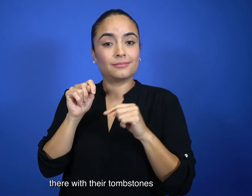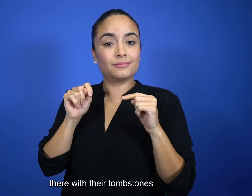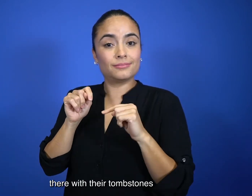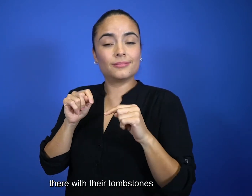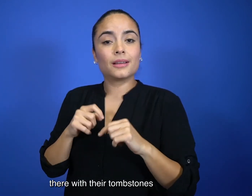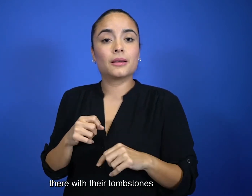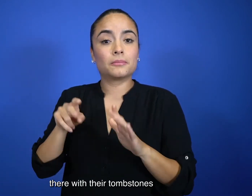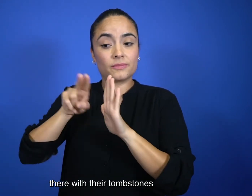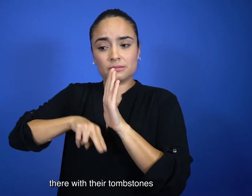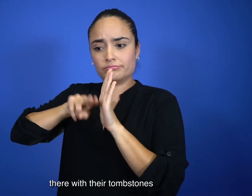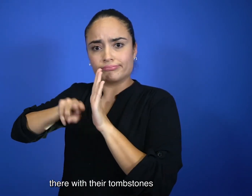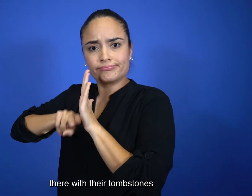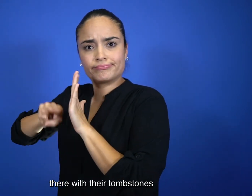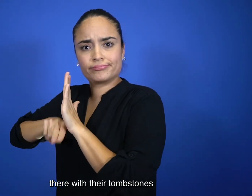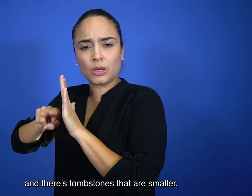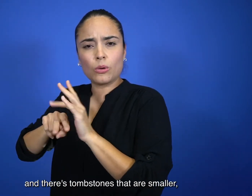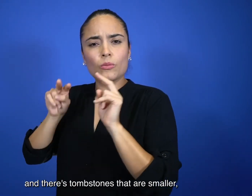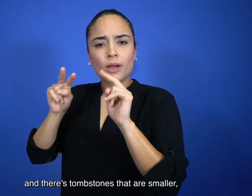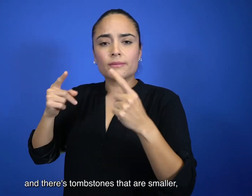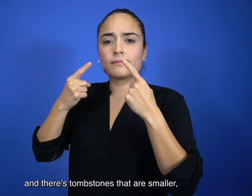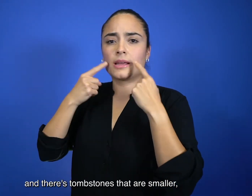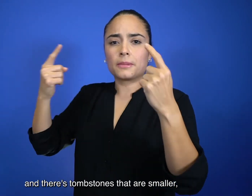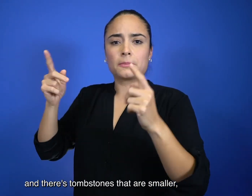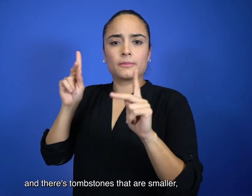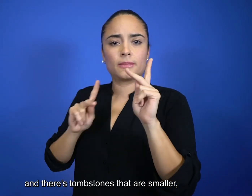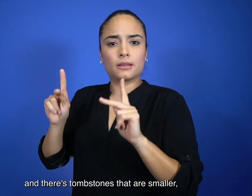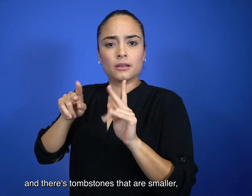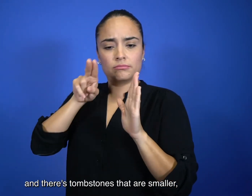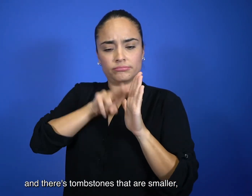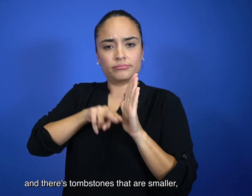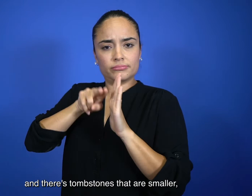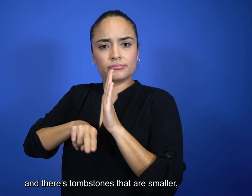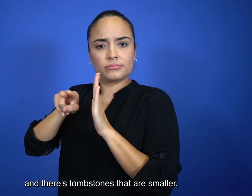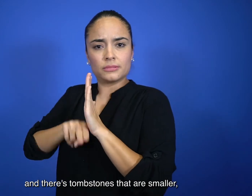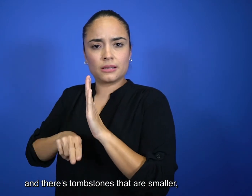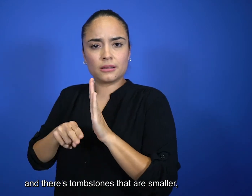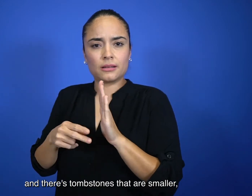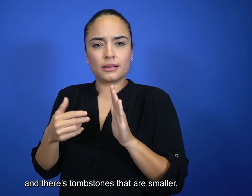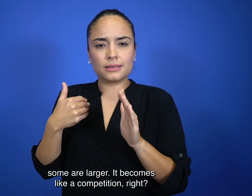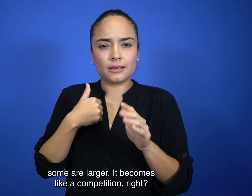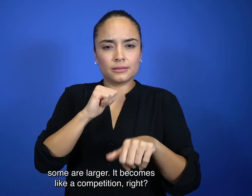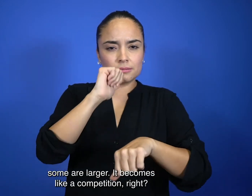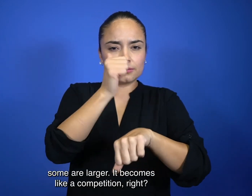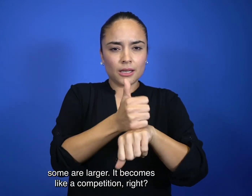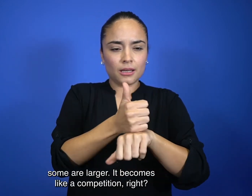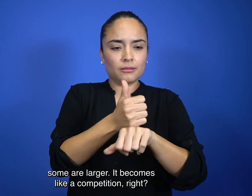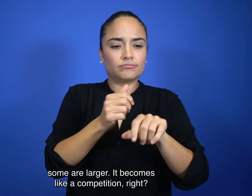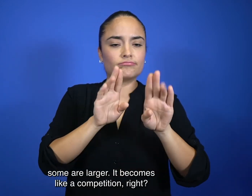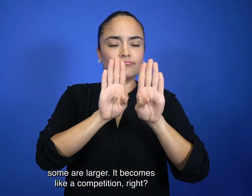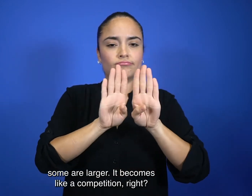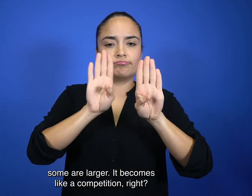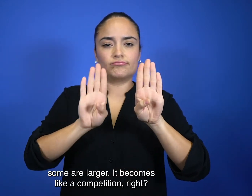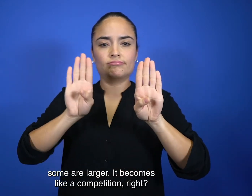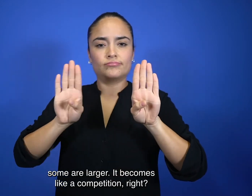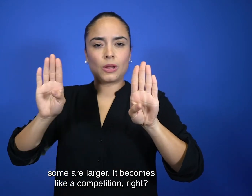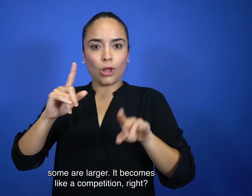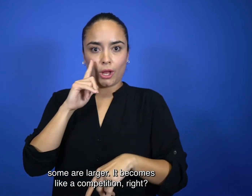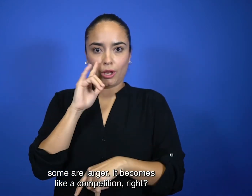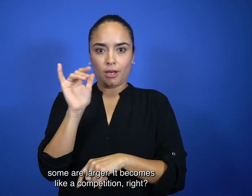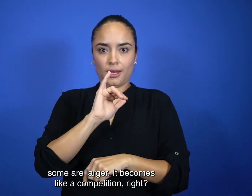with their tombstones. And there's tombstones that are smaller, some are larger. It becomes like a competition,